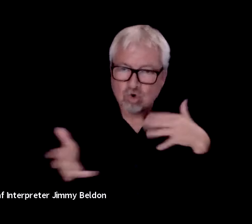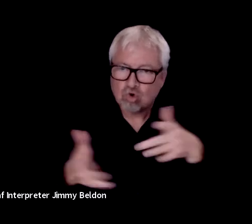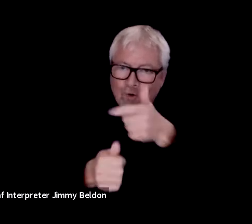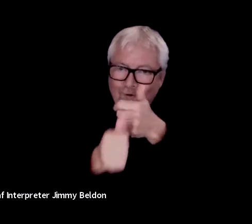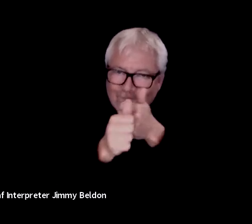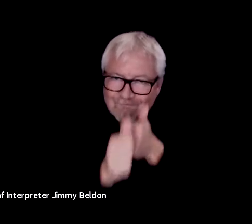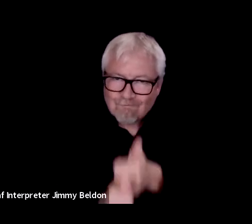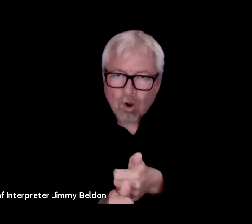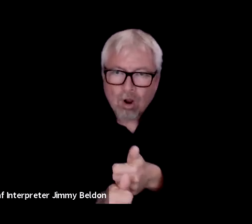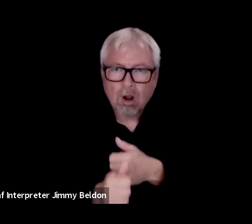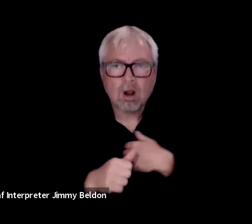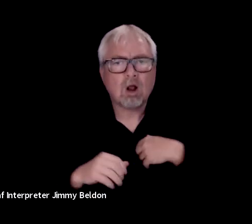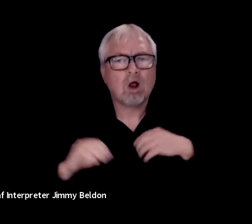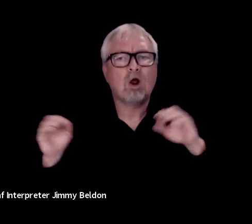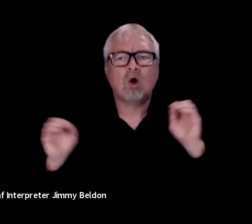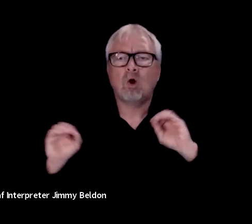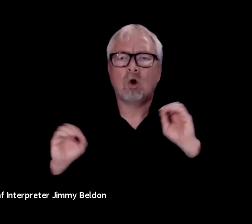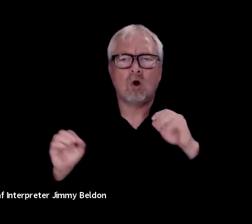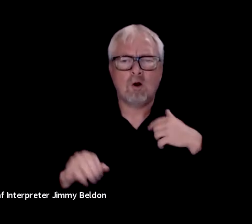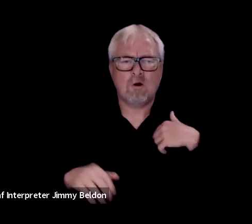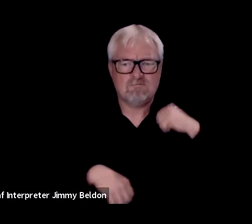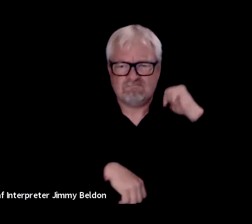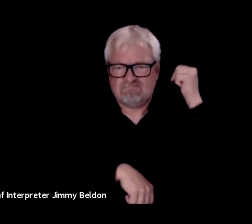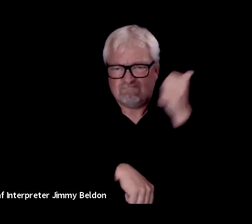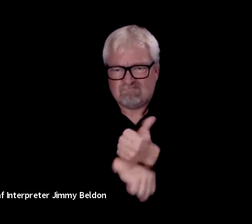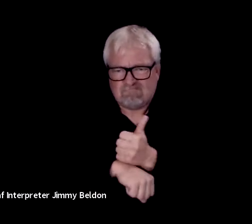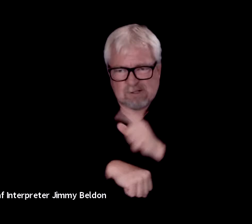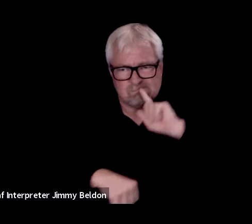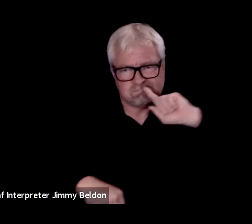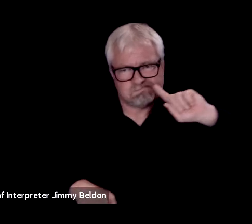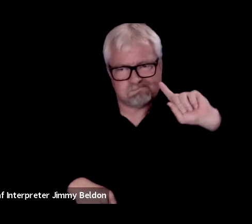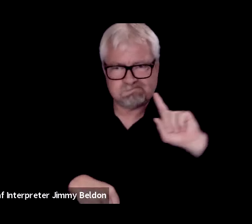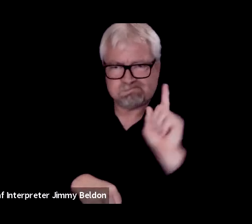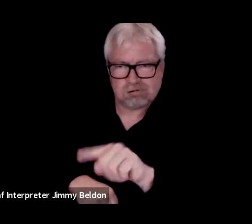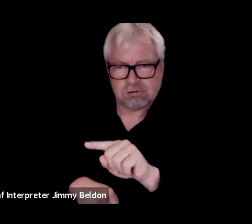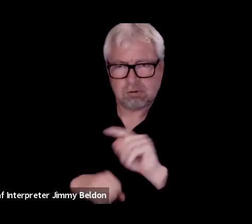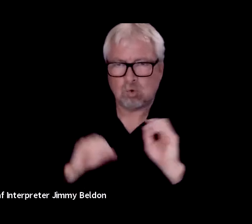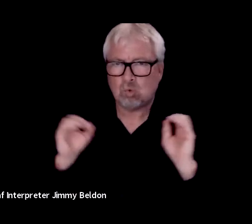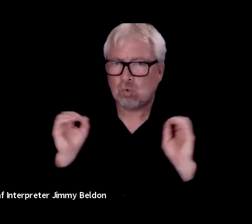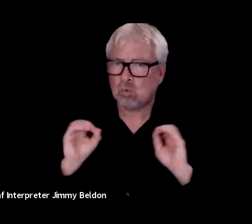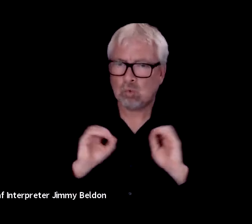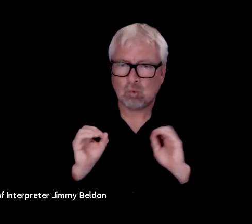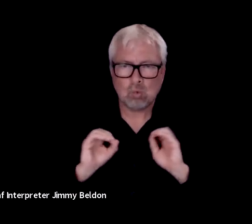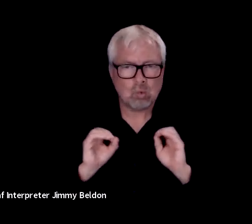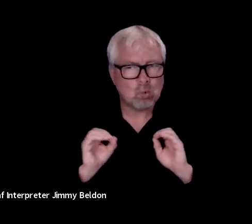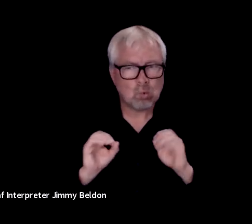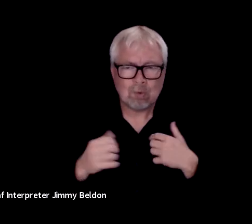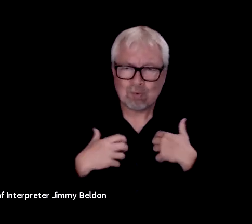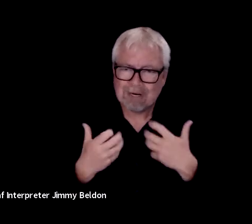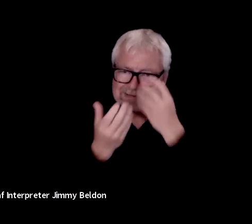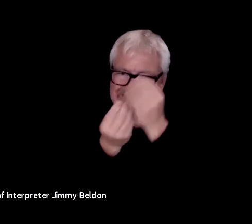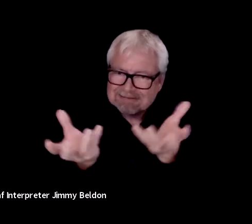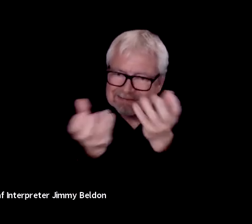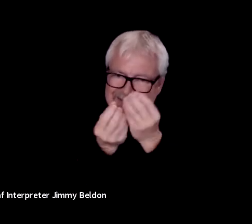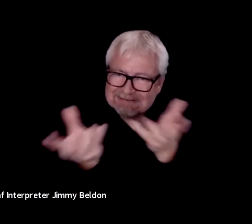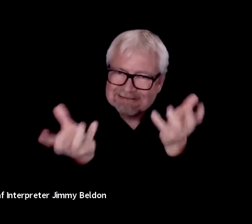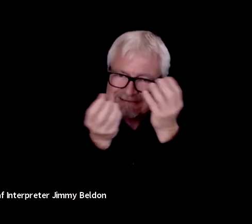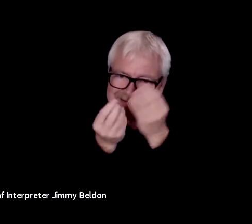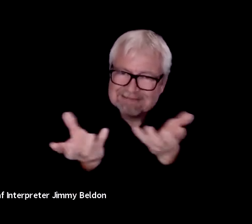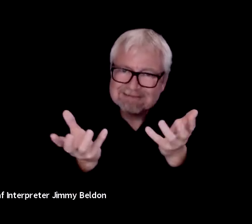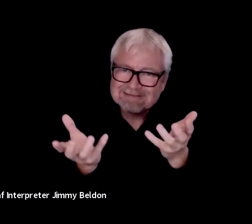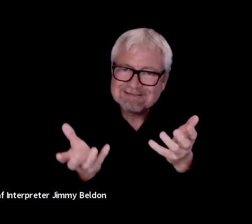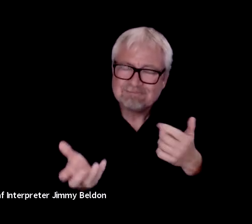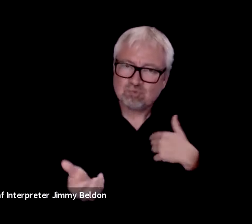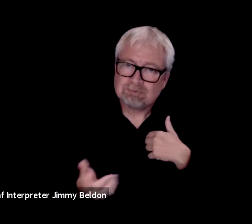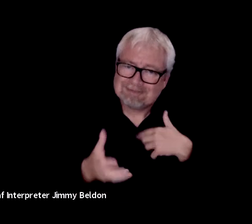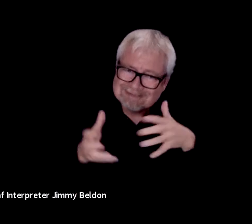that those are not our recommendations. And so we really urge people to remember, we